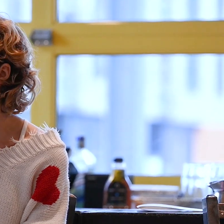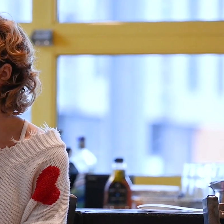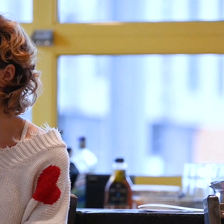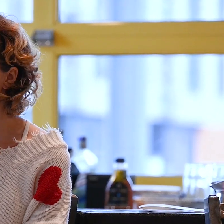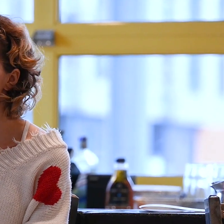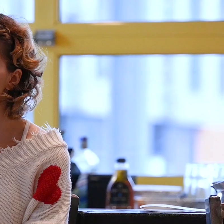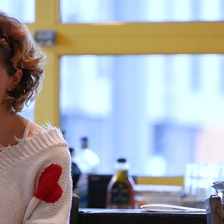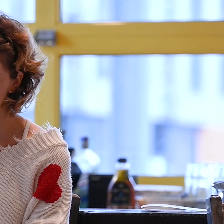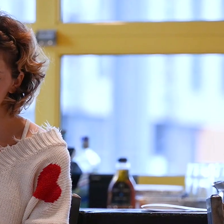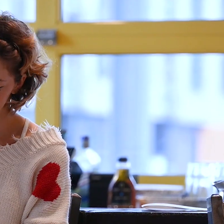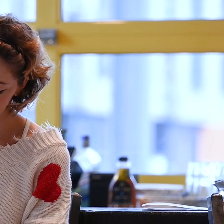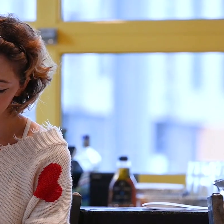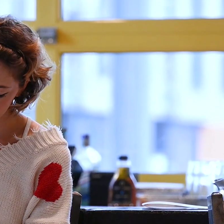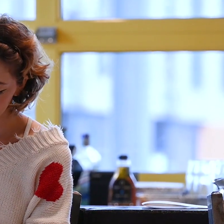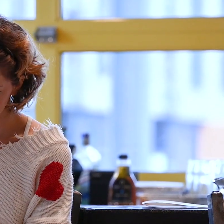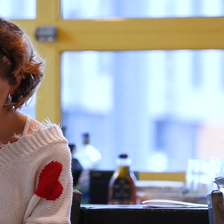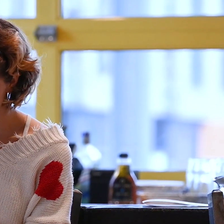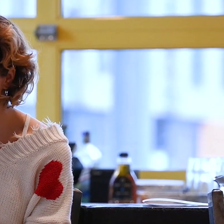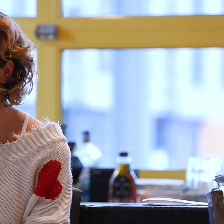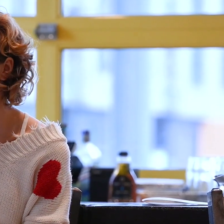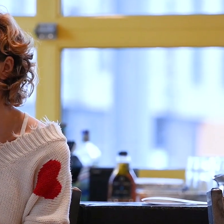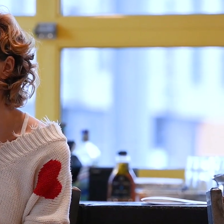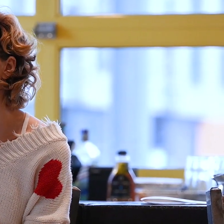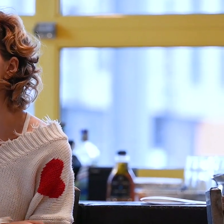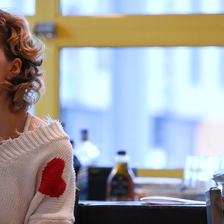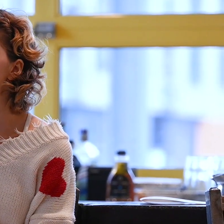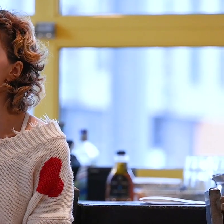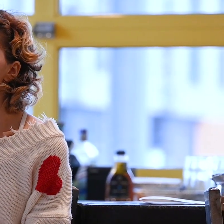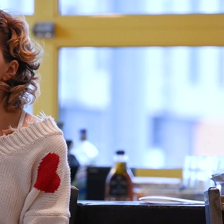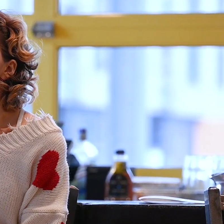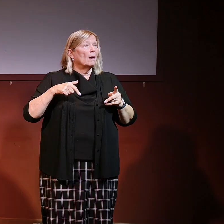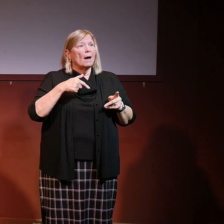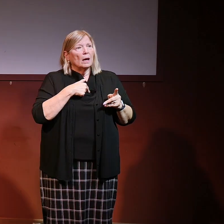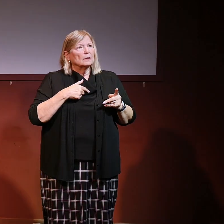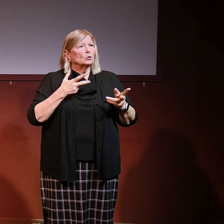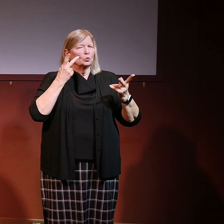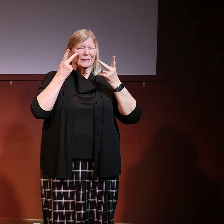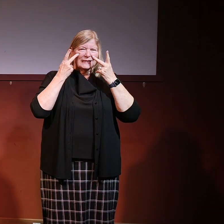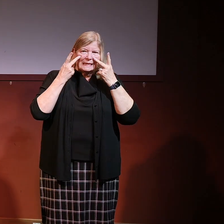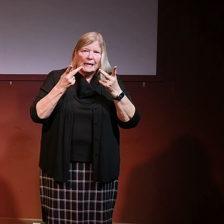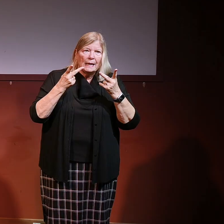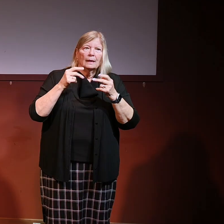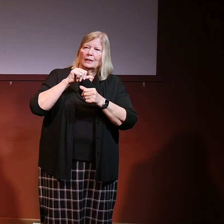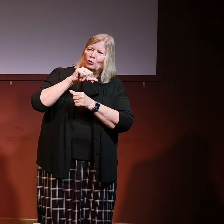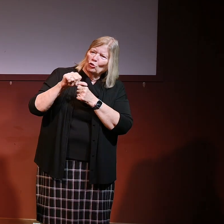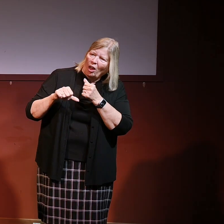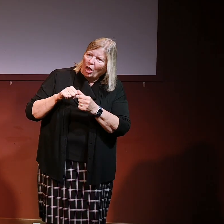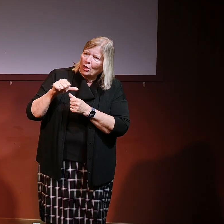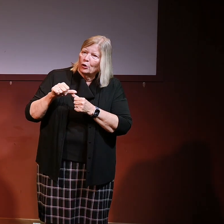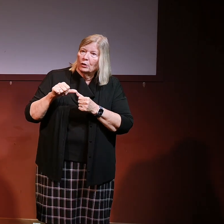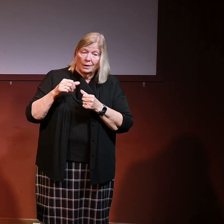emotions and help us share the meaning of our experiences, allowing us to to see each other